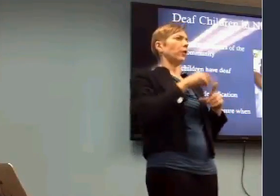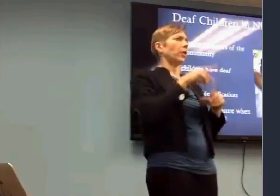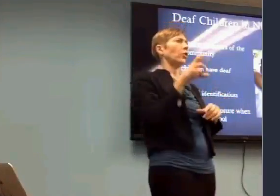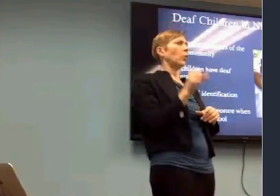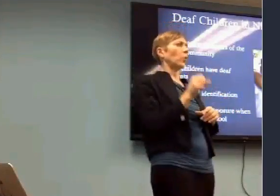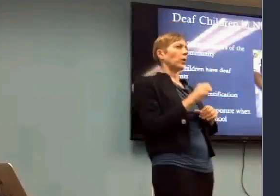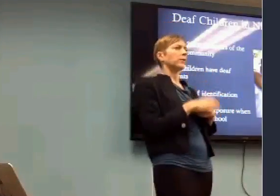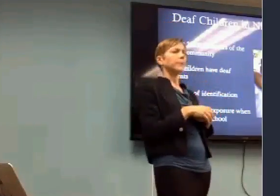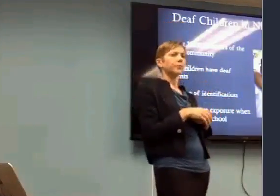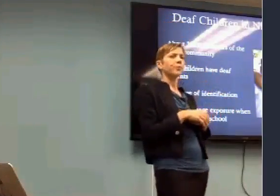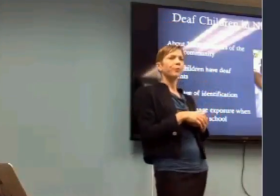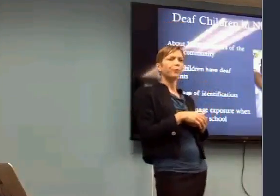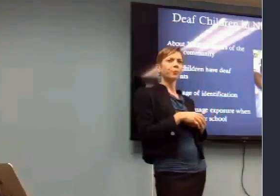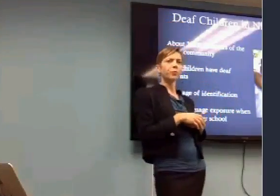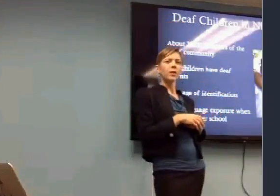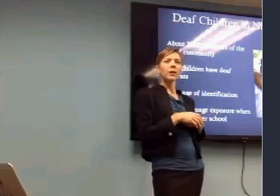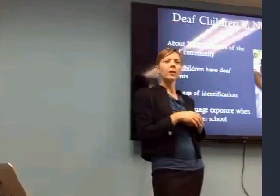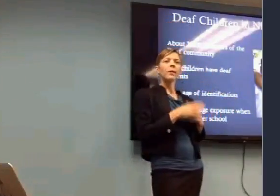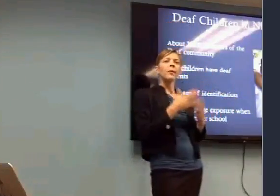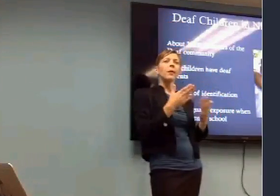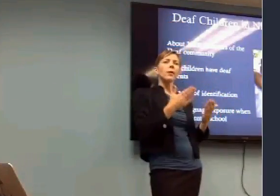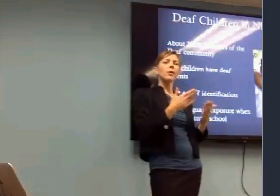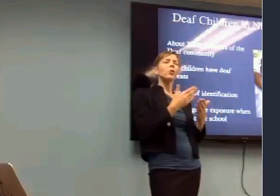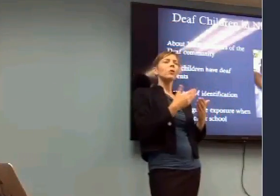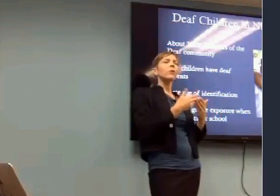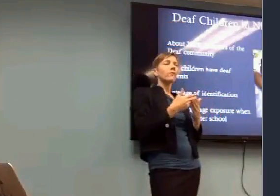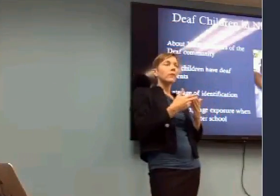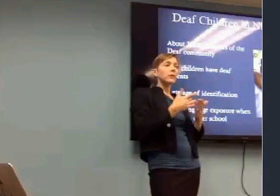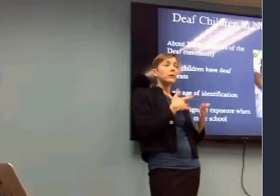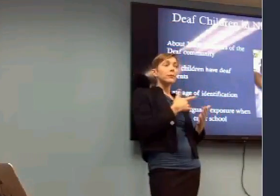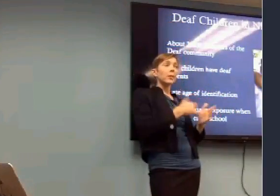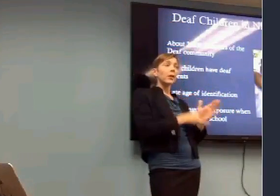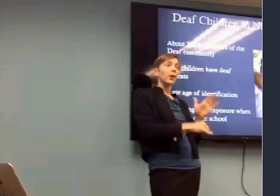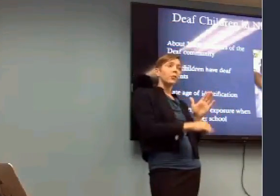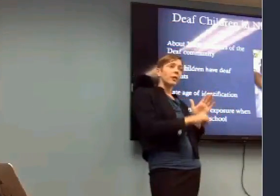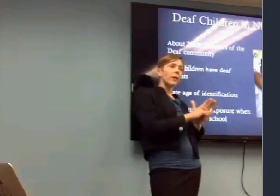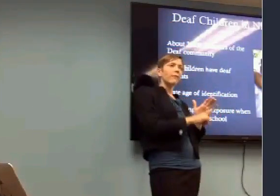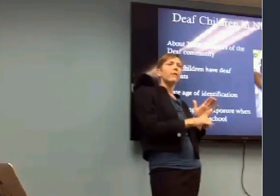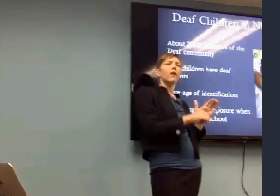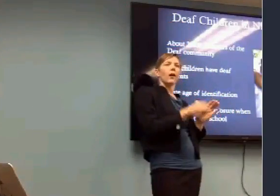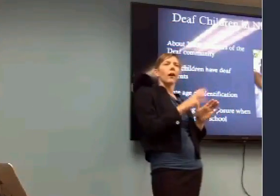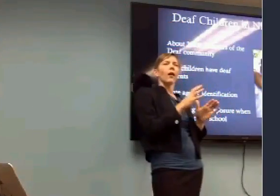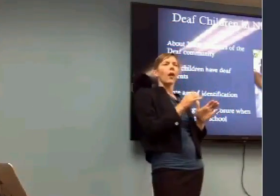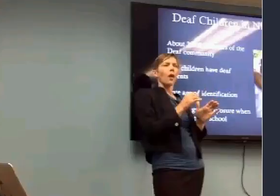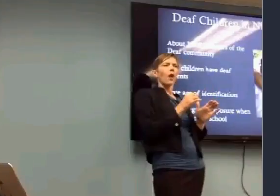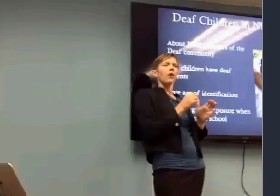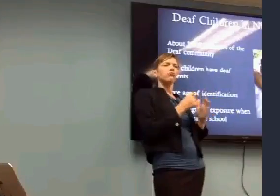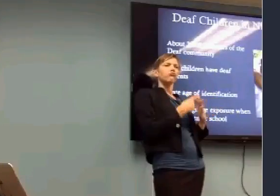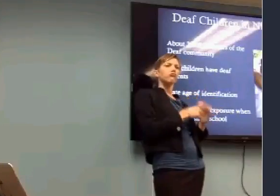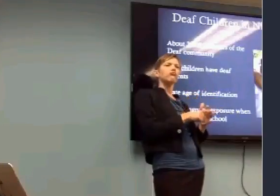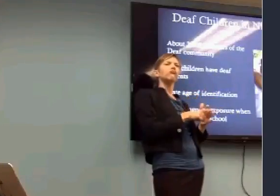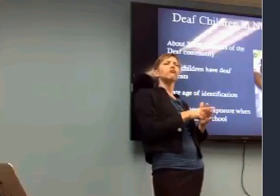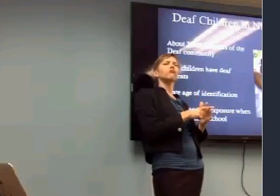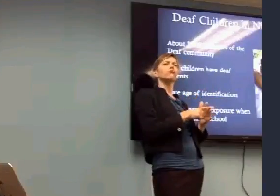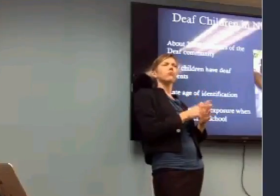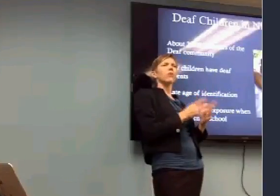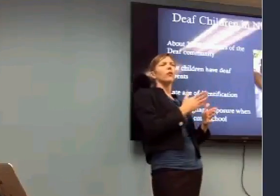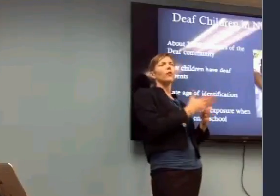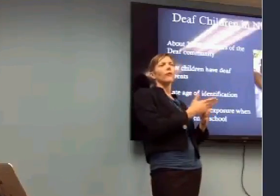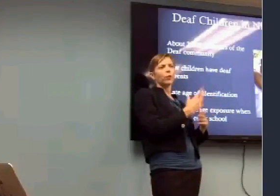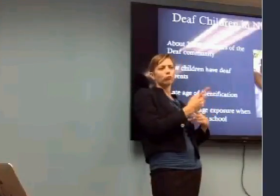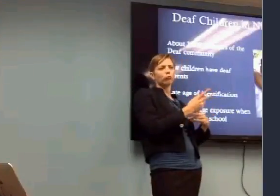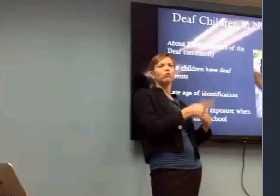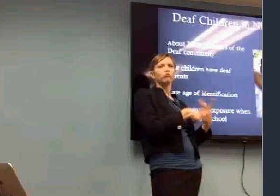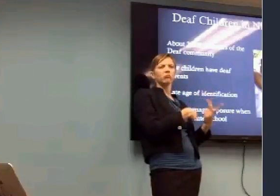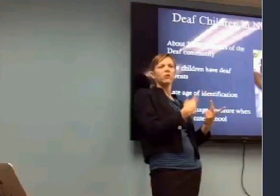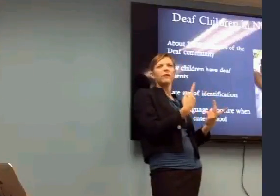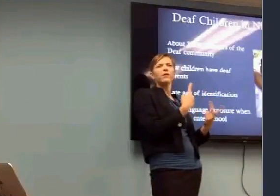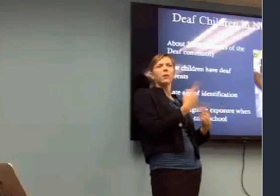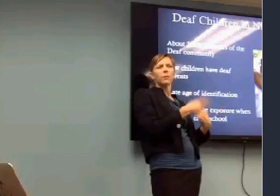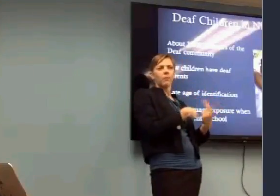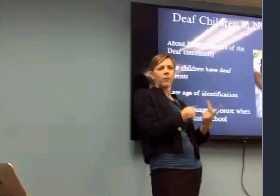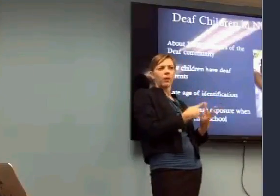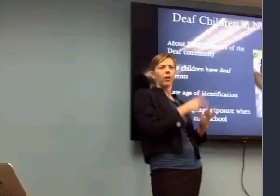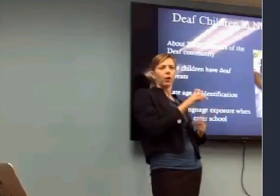more so in Nicaragua than it does in the United States. Infants are typically identified in the United States early